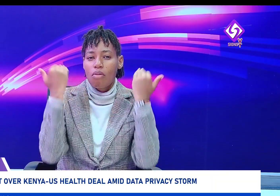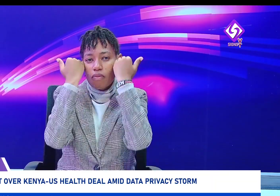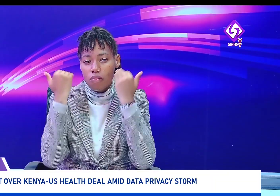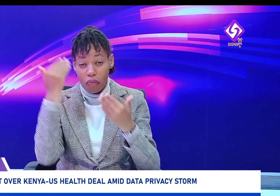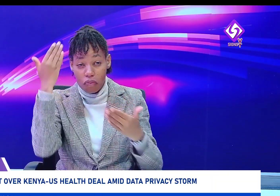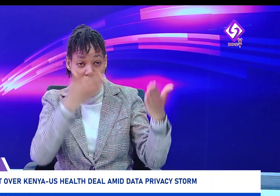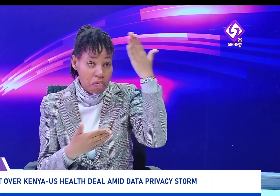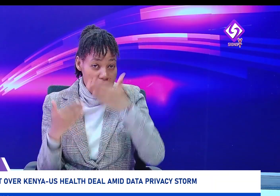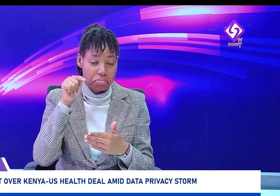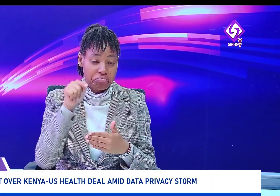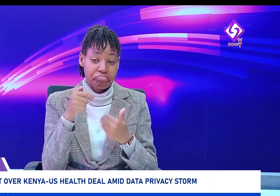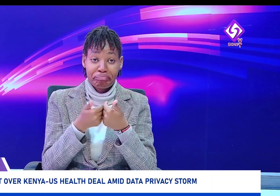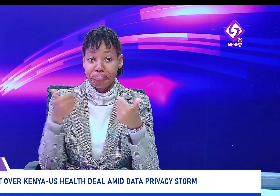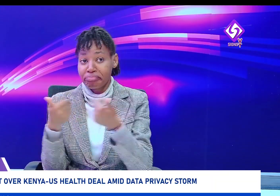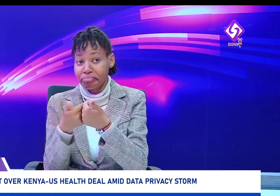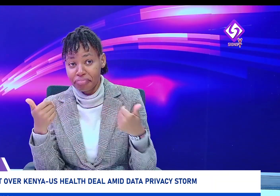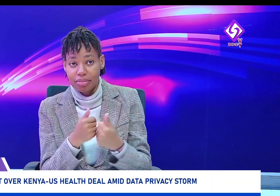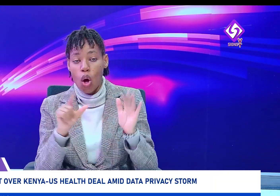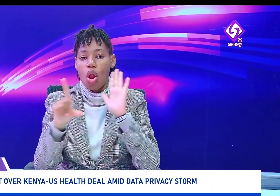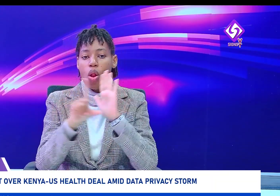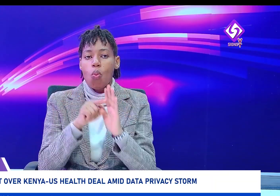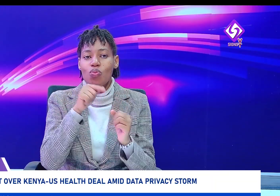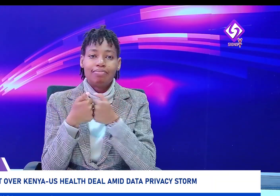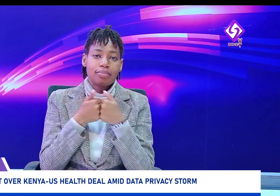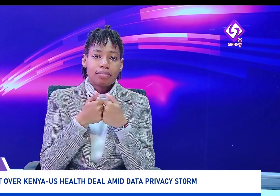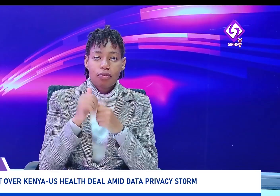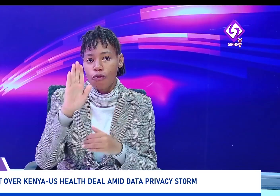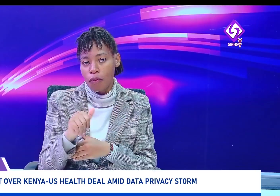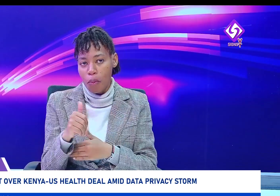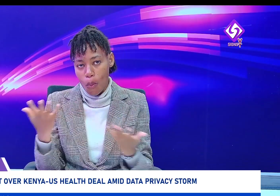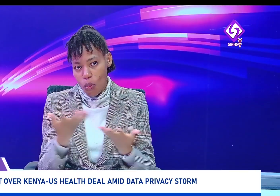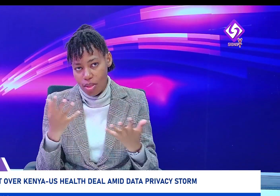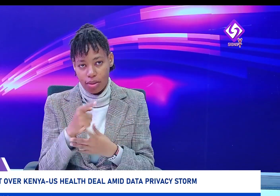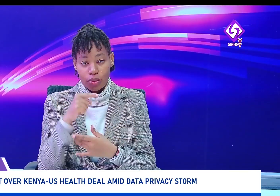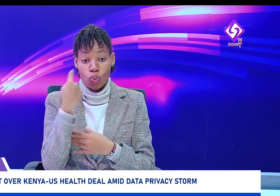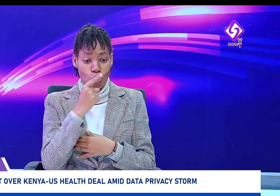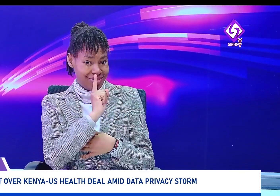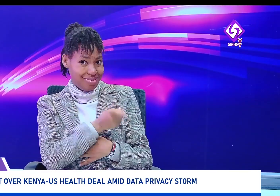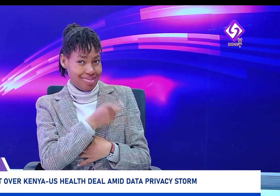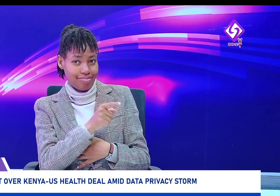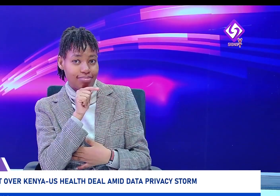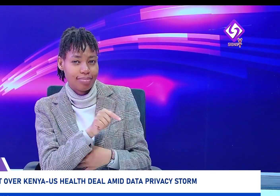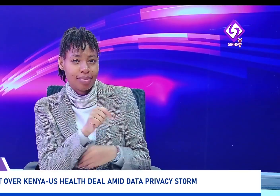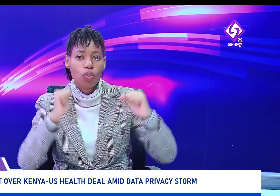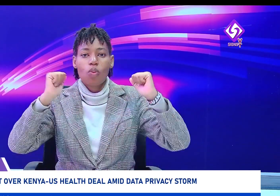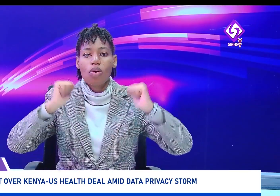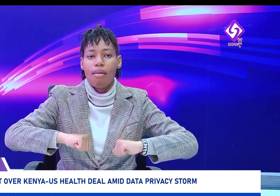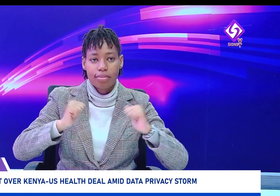court, facing two separate legal challenges from critics who warn that the agreement poses a threat to